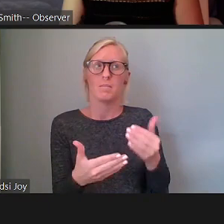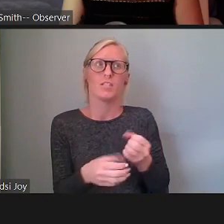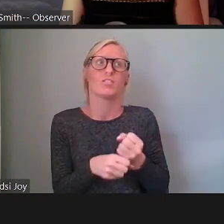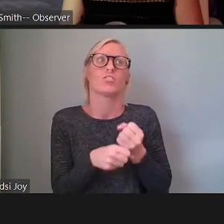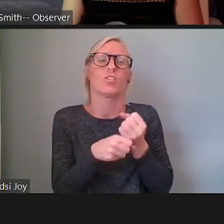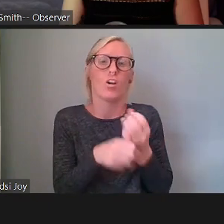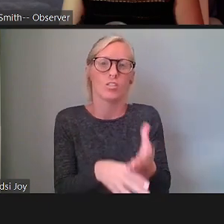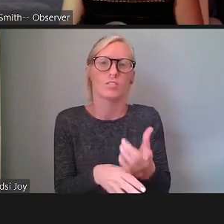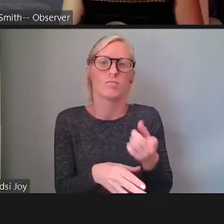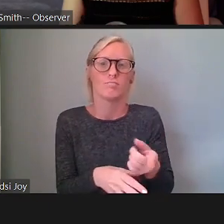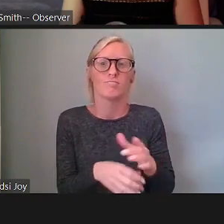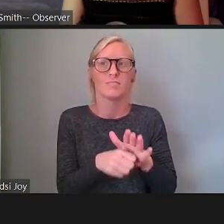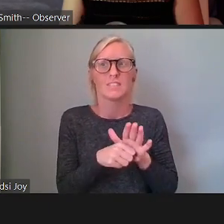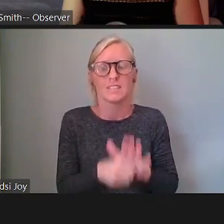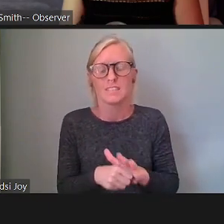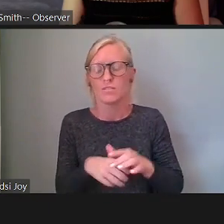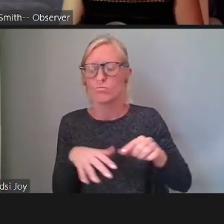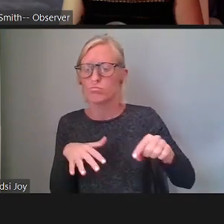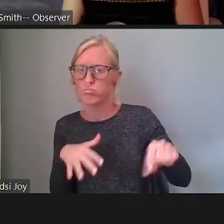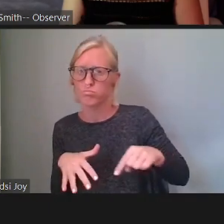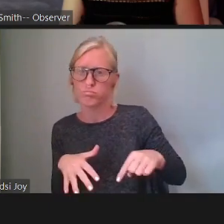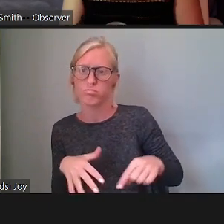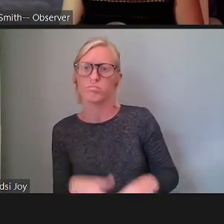some anxiety.